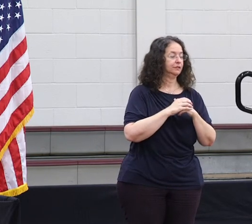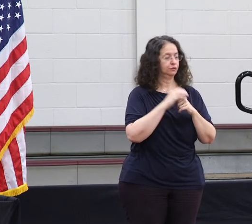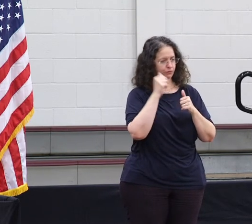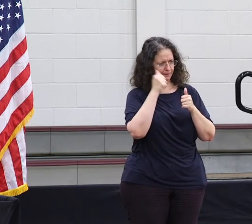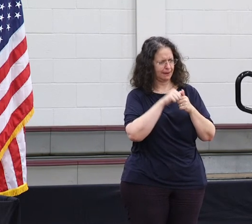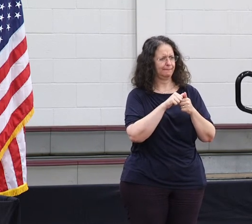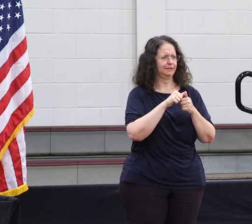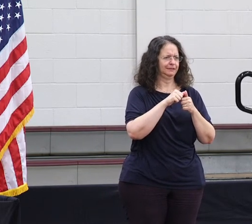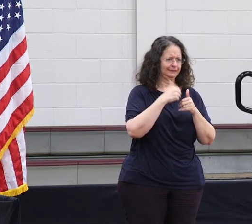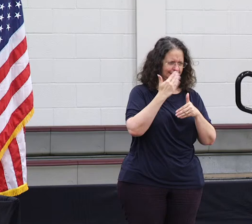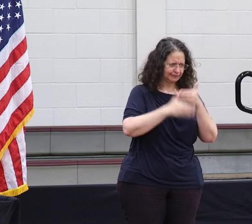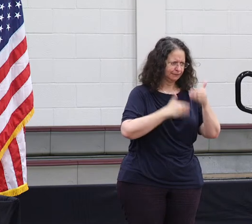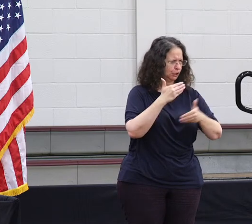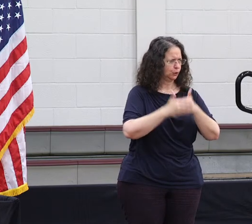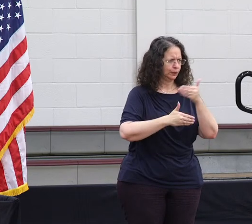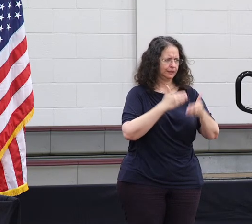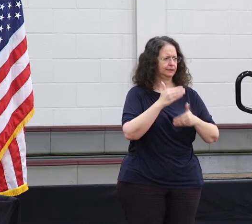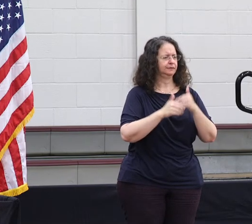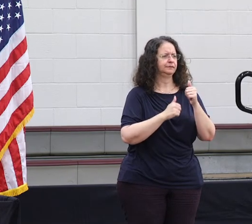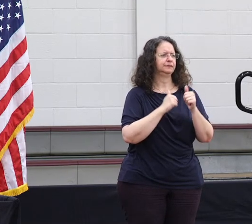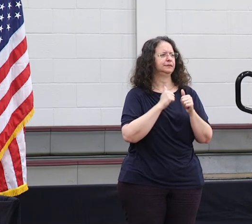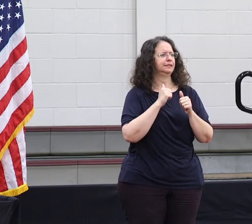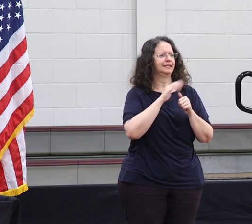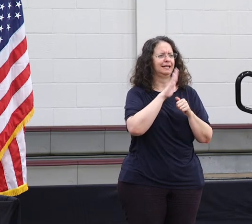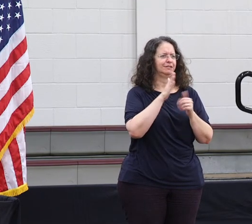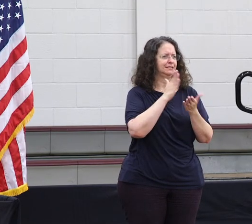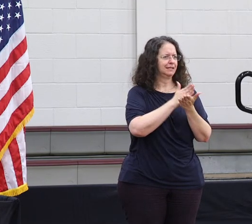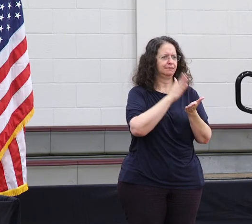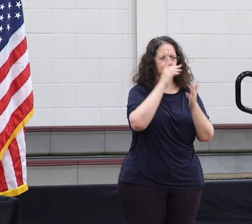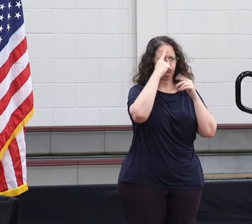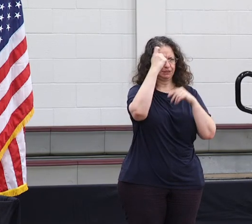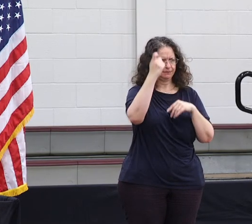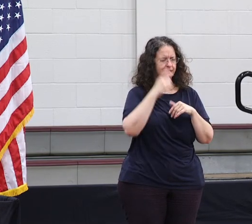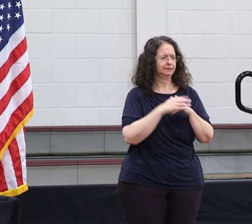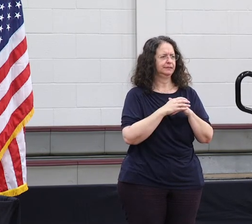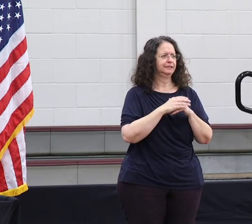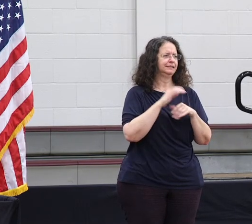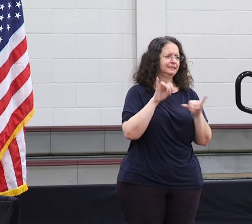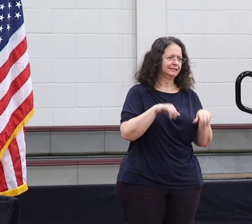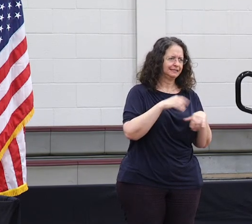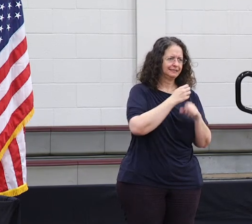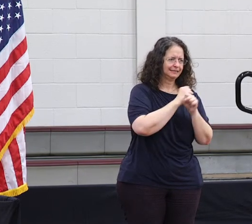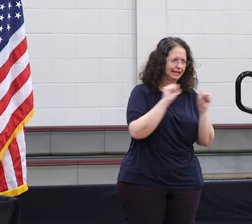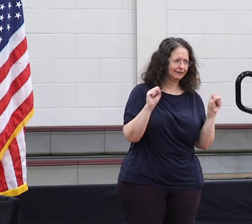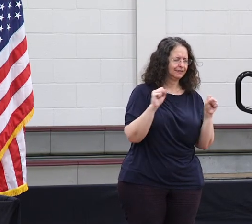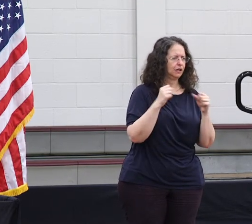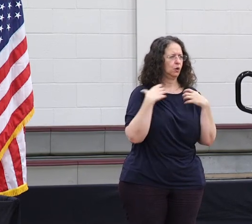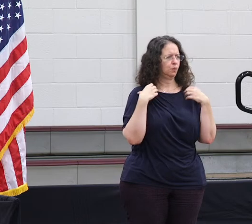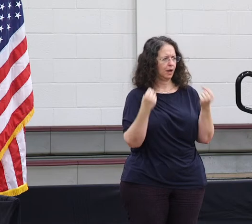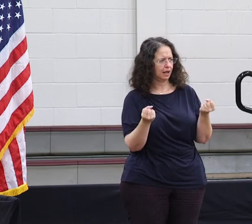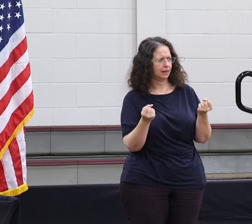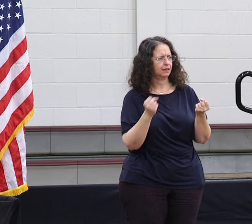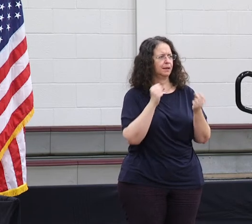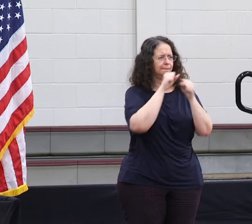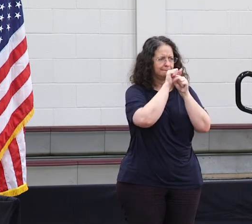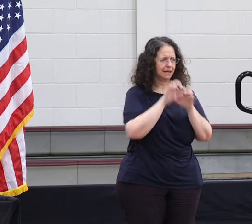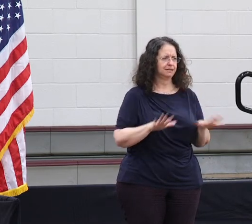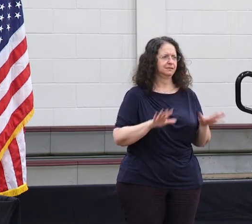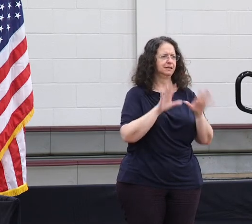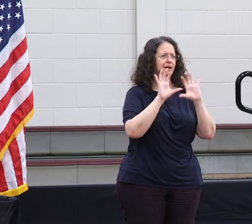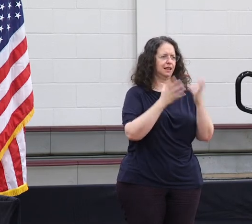your abilities and never stop dreaming. Stay safe, stay well, and may God bless the graduating class of